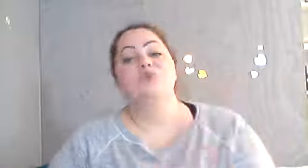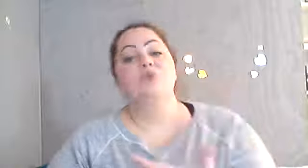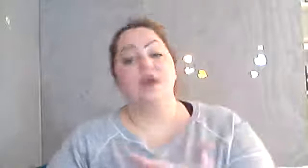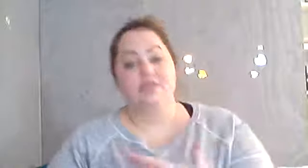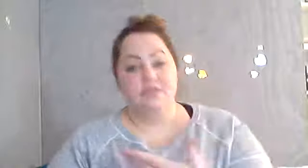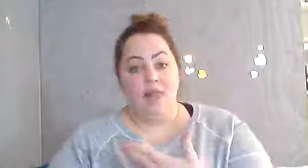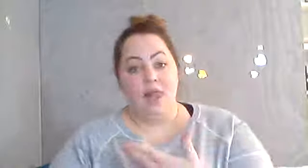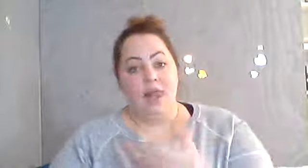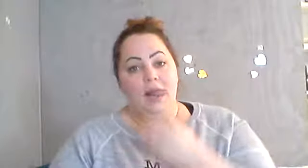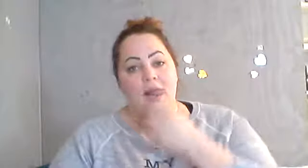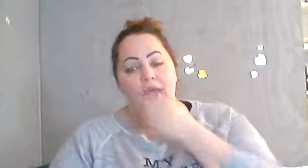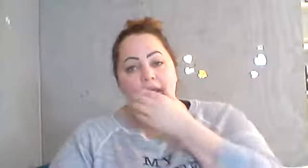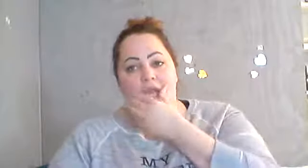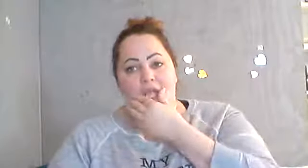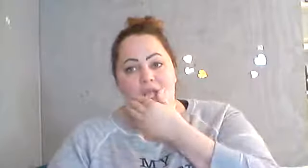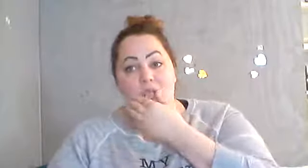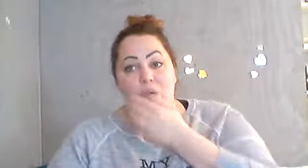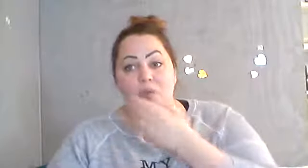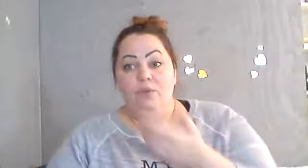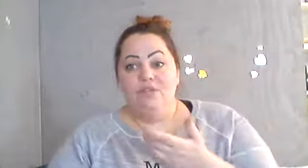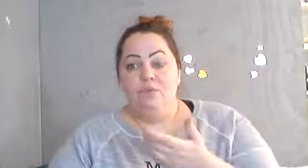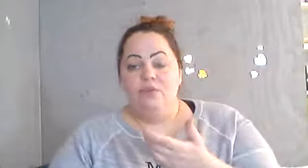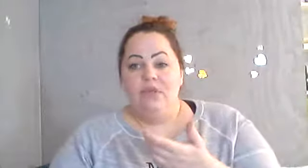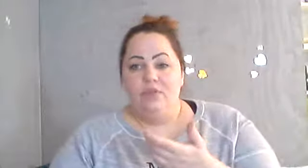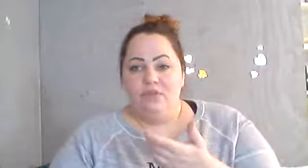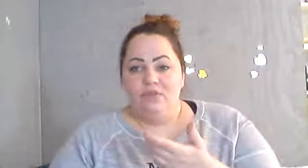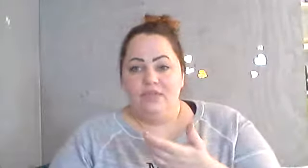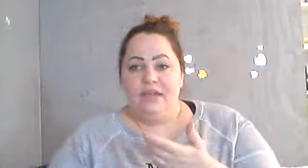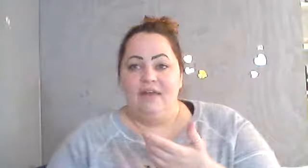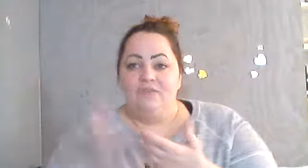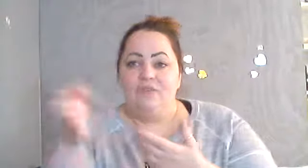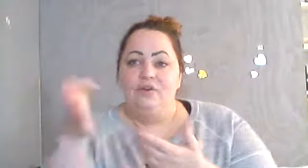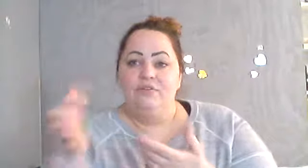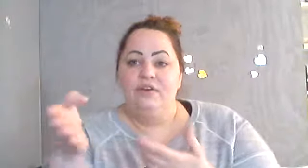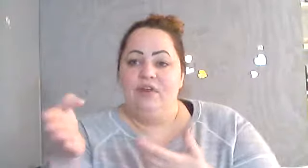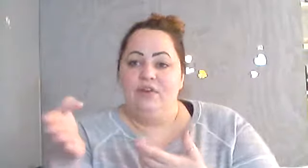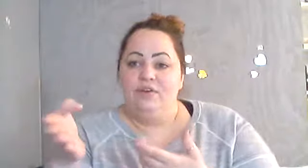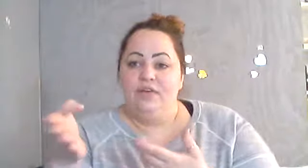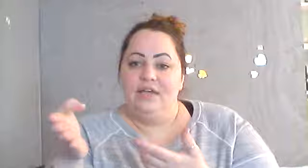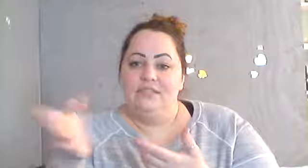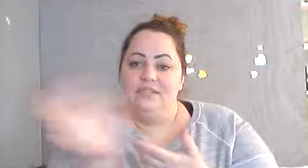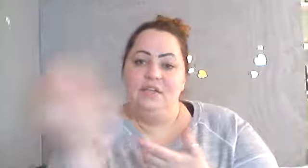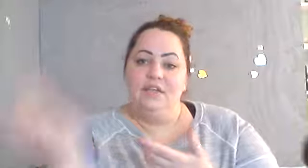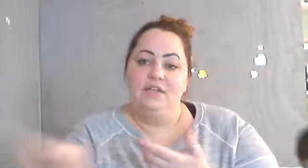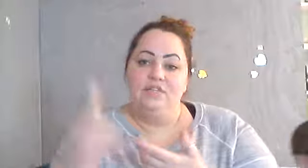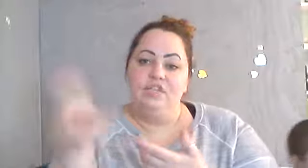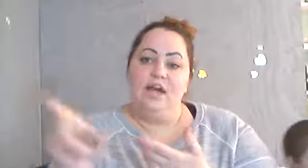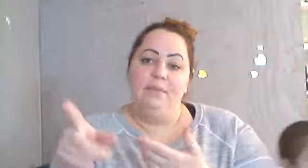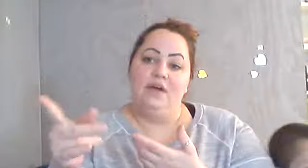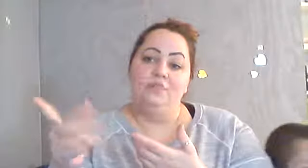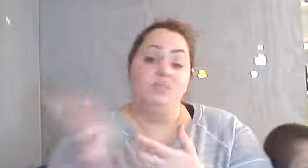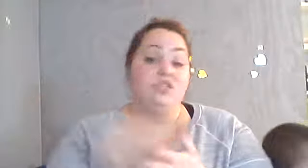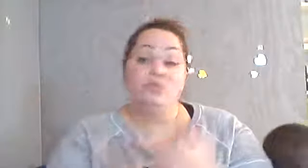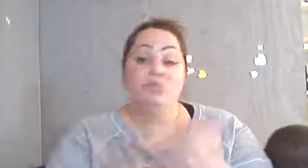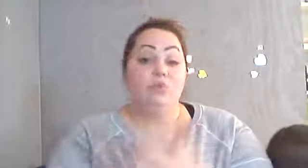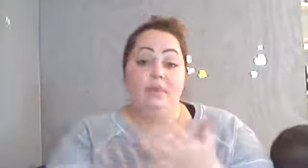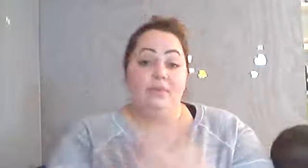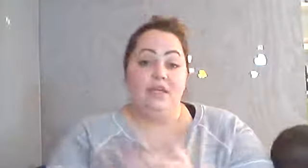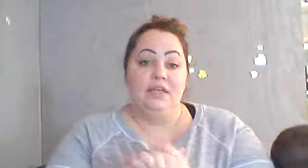guys. And the only way to communicate with you is I have to look over here at your guys' chat box, which is cool by me. I